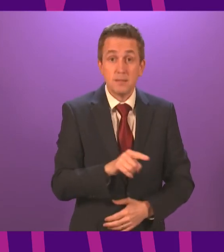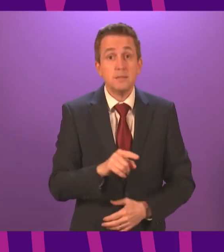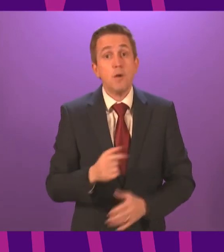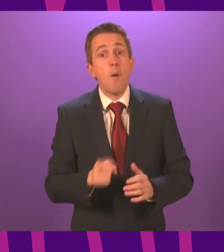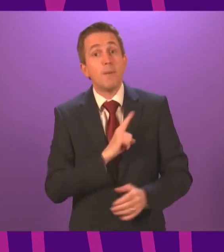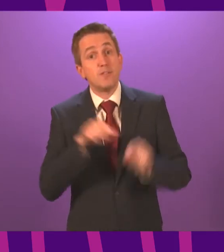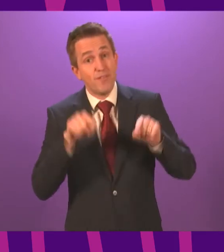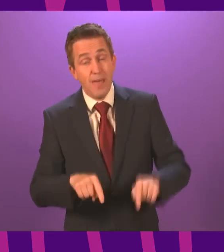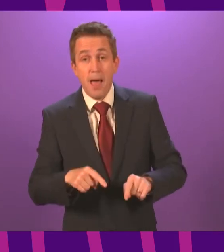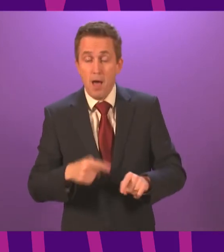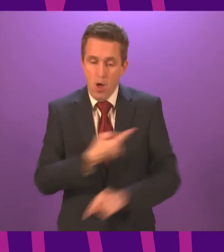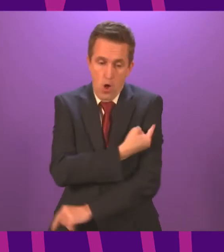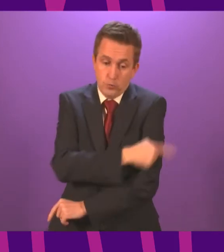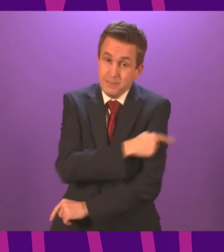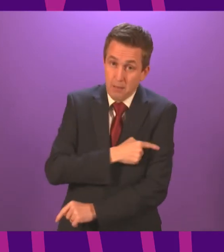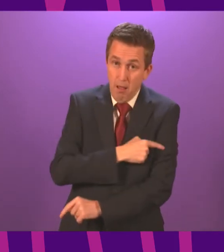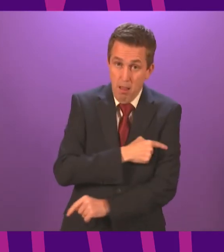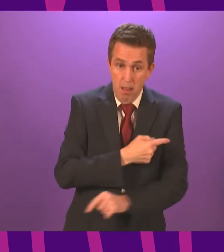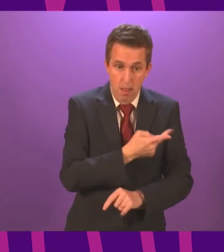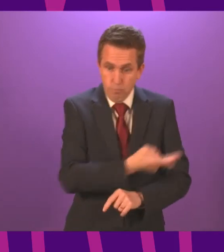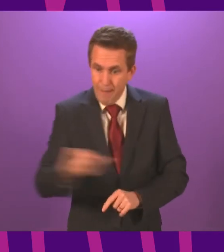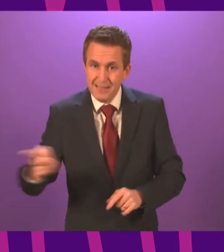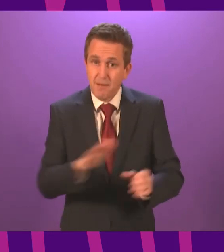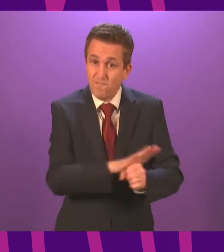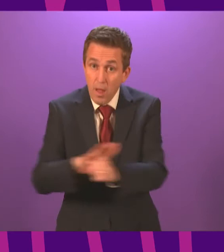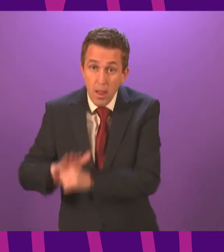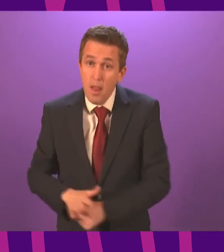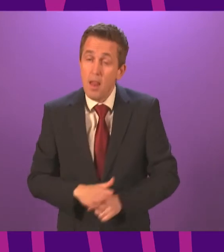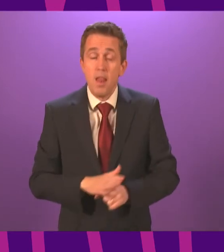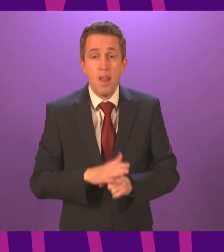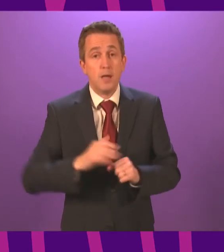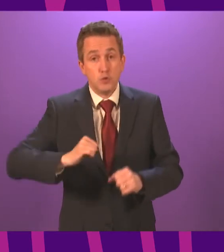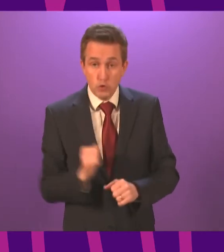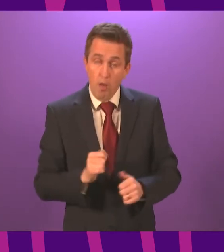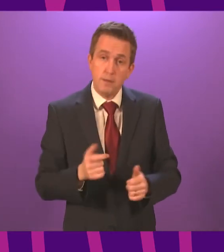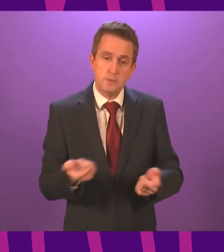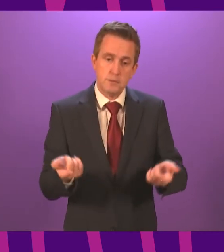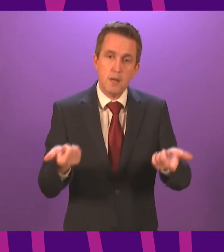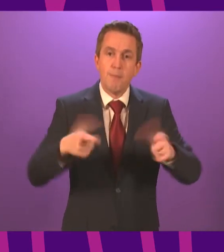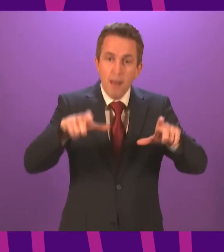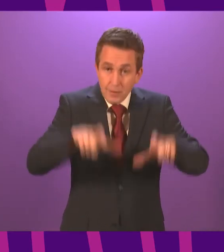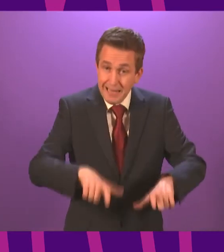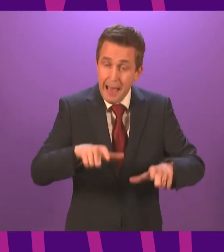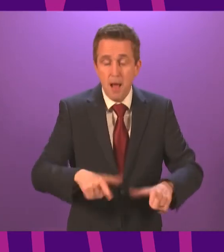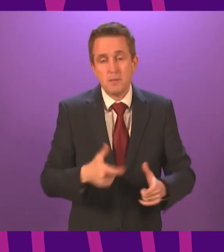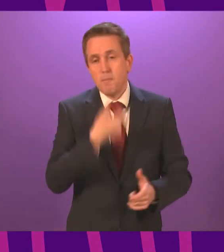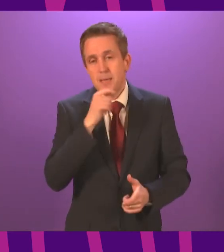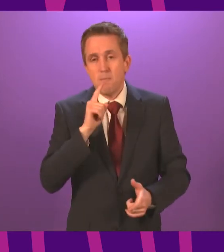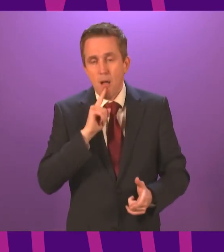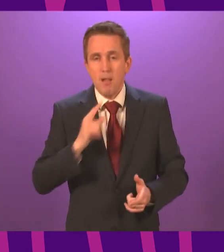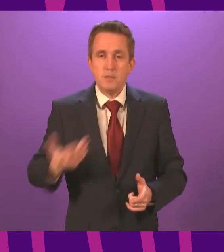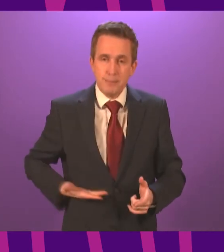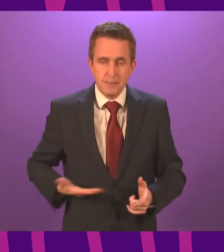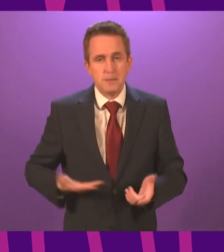wards are once again filling up, and much of Scotland will soon return to lockdown, with more businesses being forced to close. Now, no one doubts how